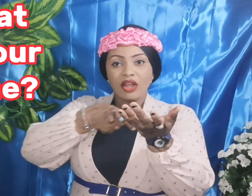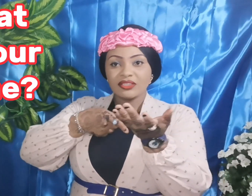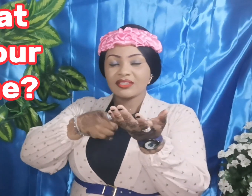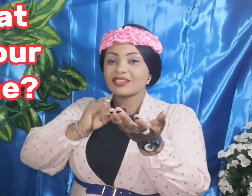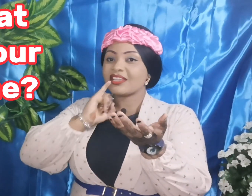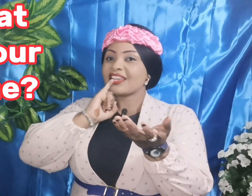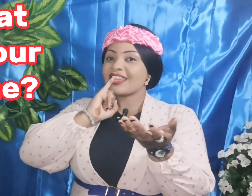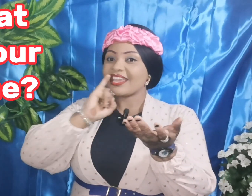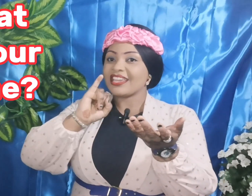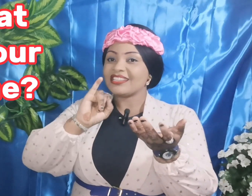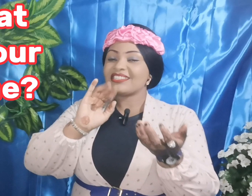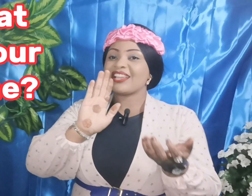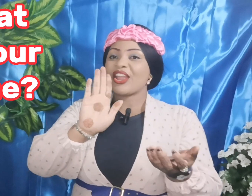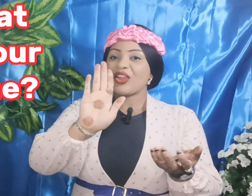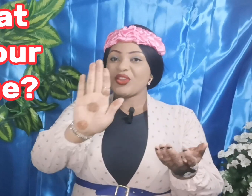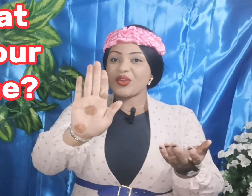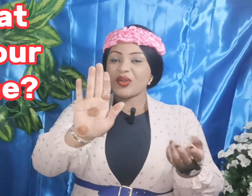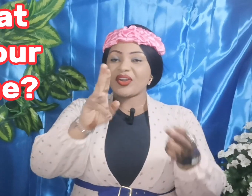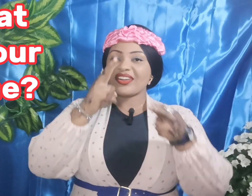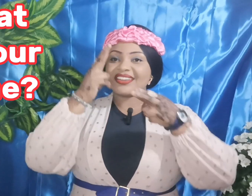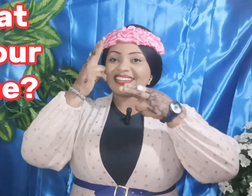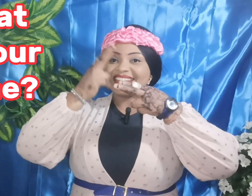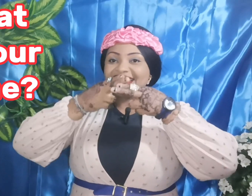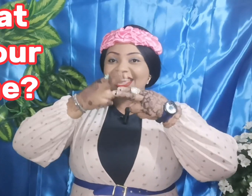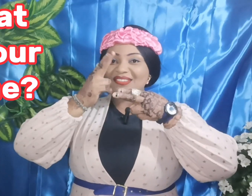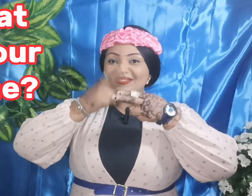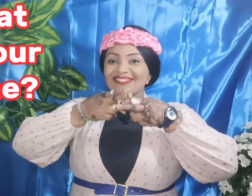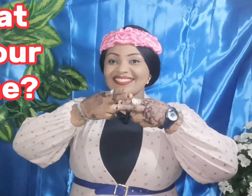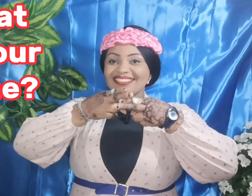What is your name?